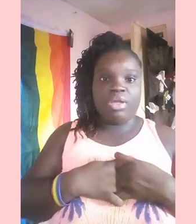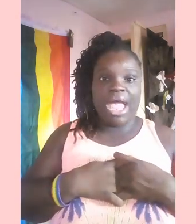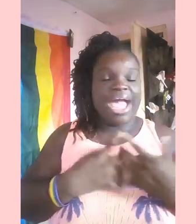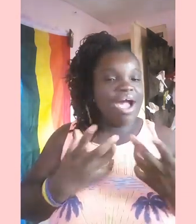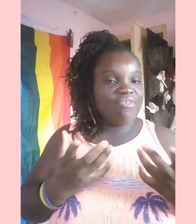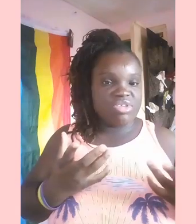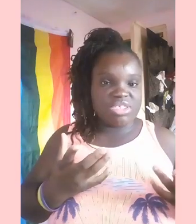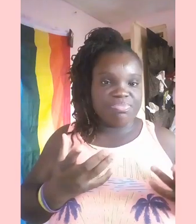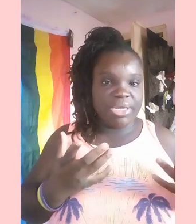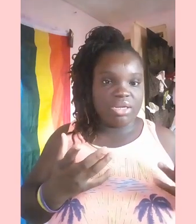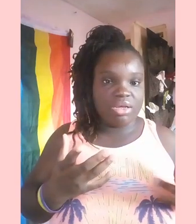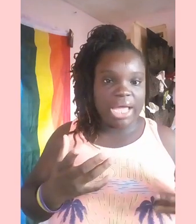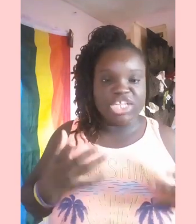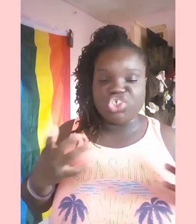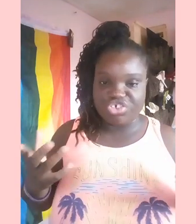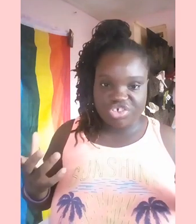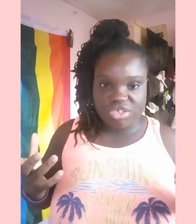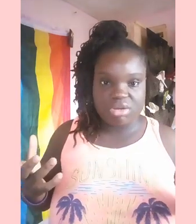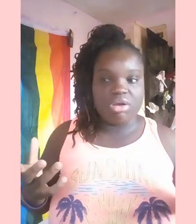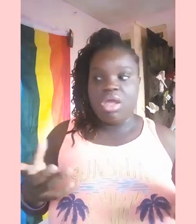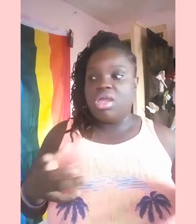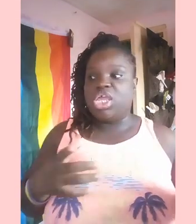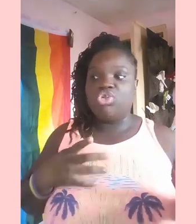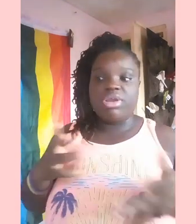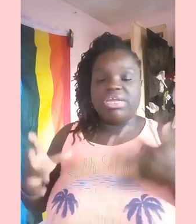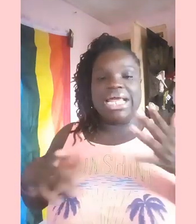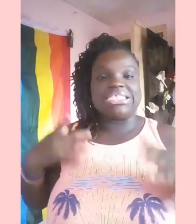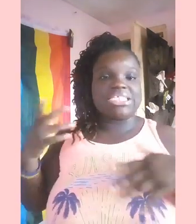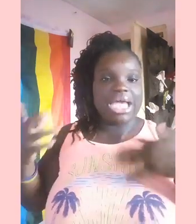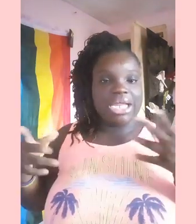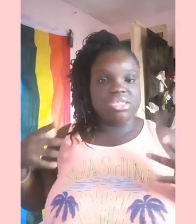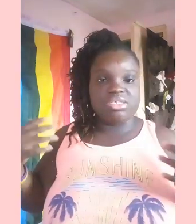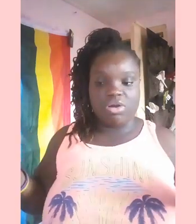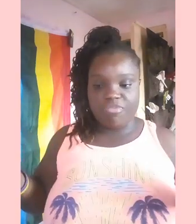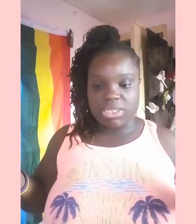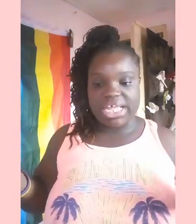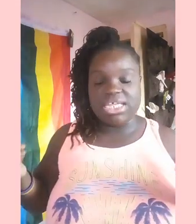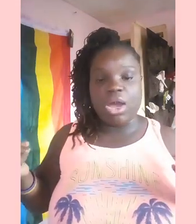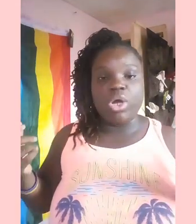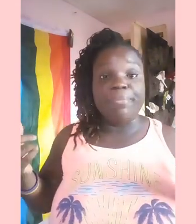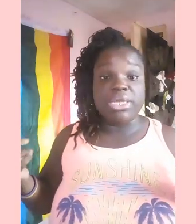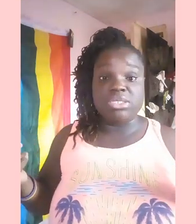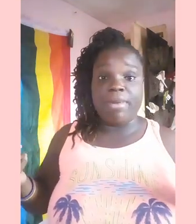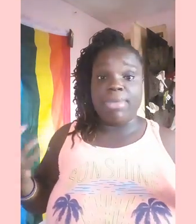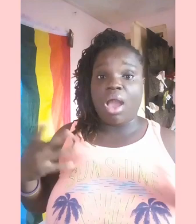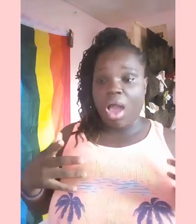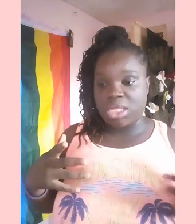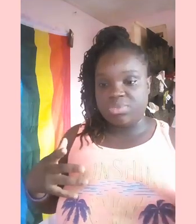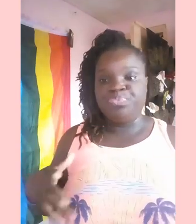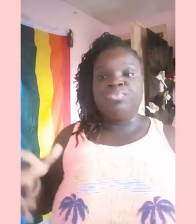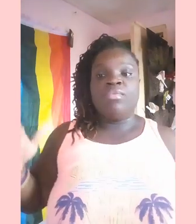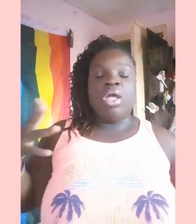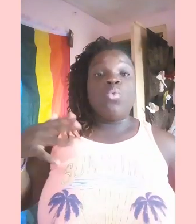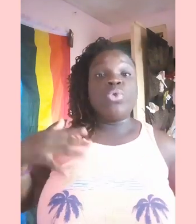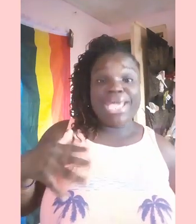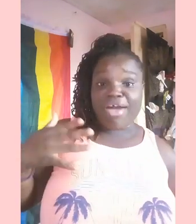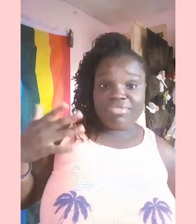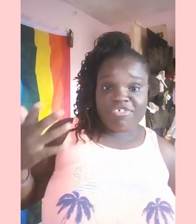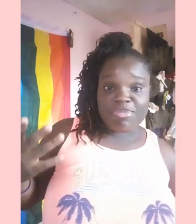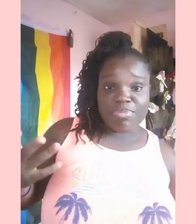I haven't been at church, so you know, I'm not really sign and stuff, but I think I want to pick it up back because we have deaf people